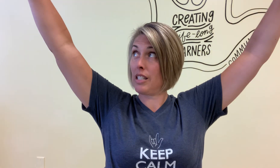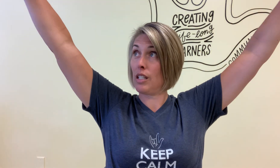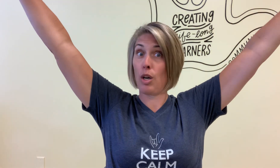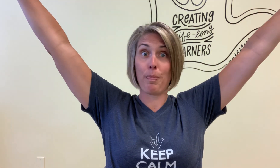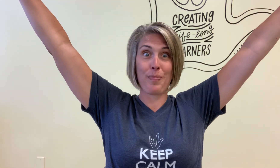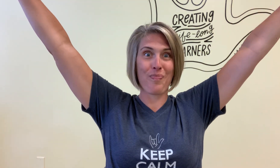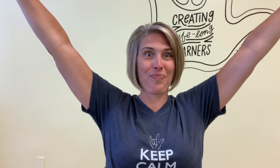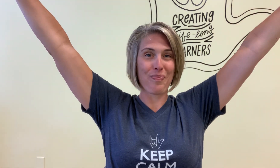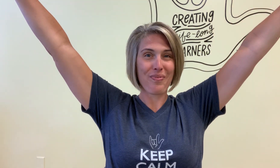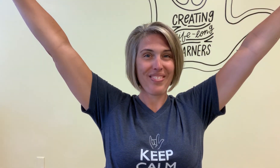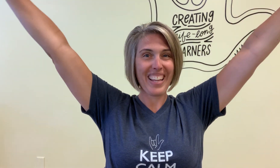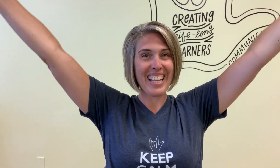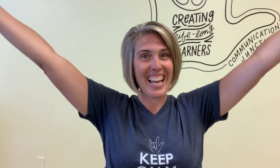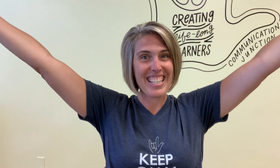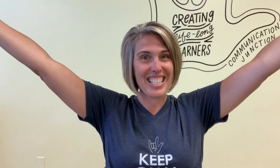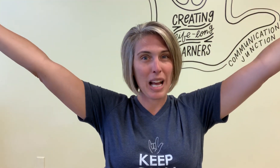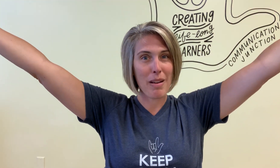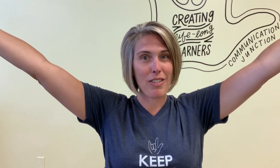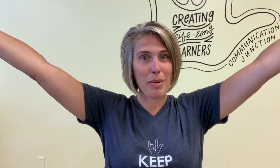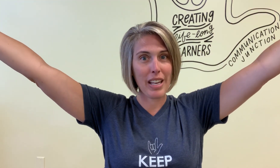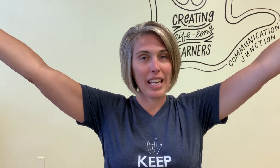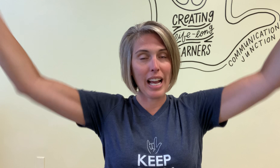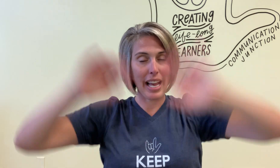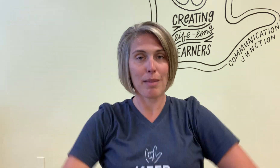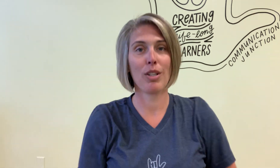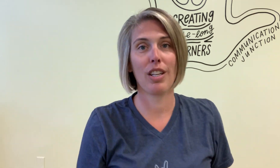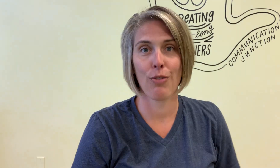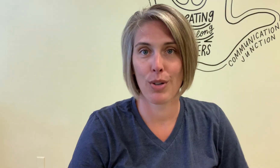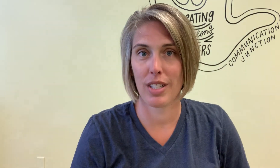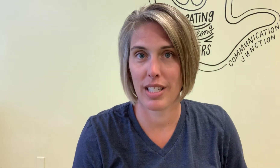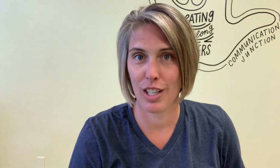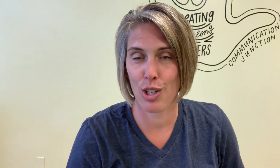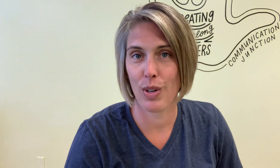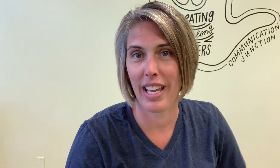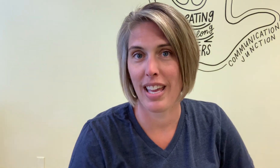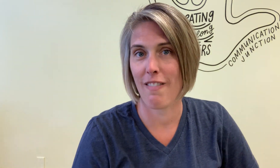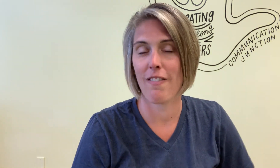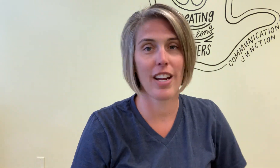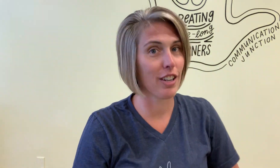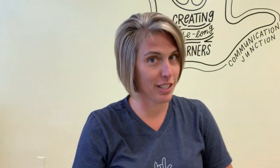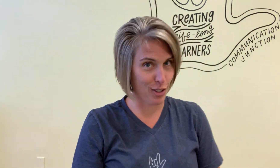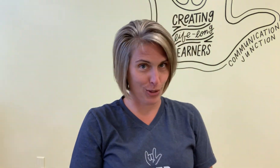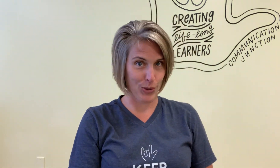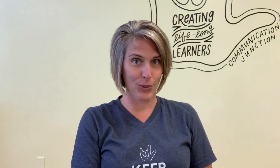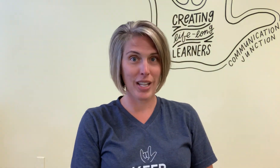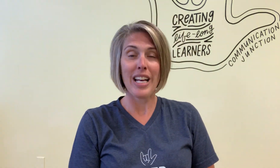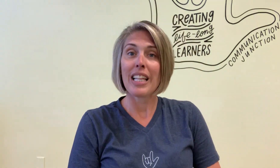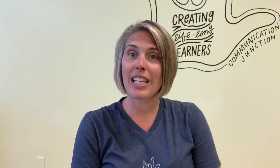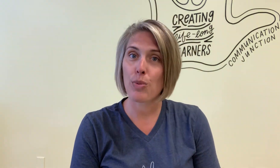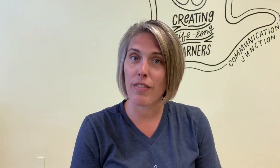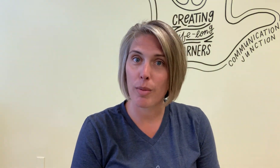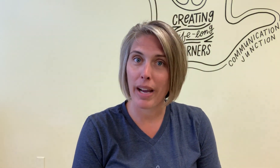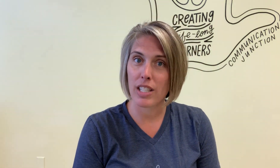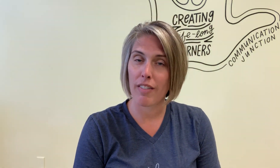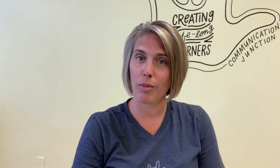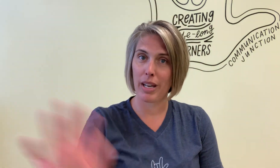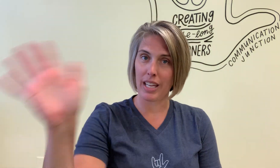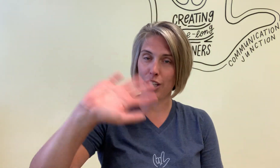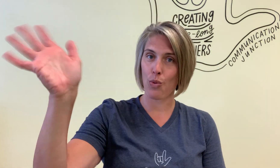Bzzz. Nice job, everybody. I am looking forward to seeing you again very soon. Let's wave goodbye to everybody. Can you